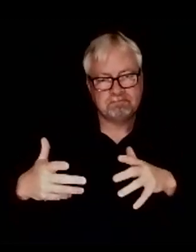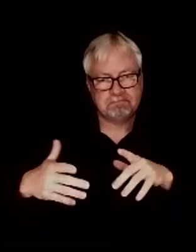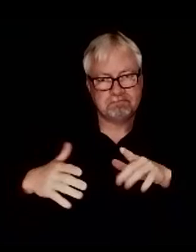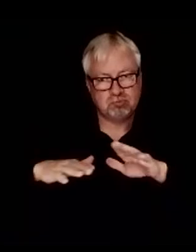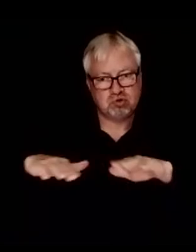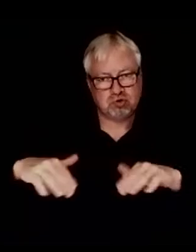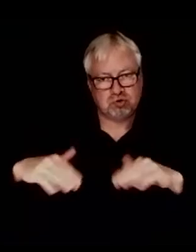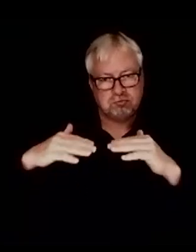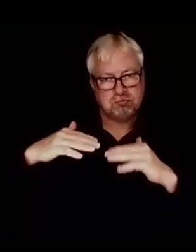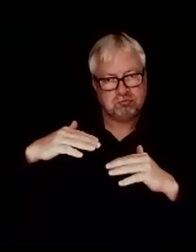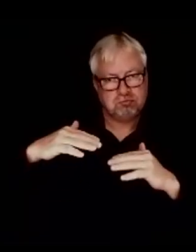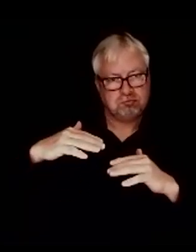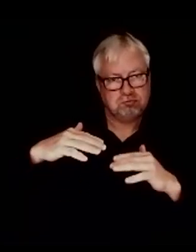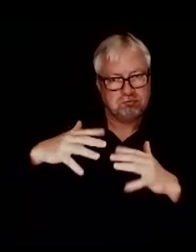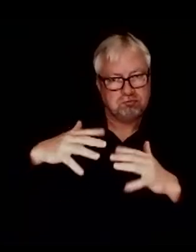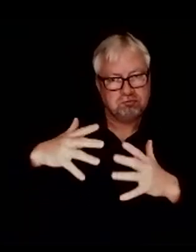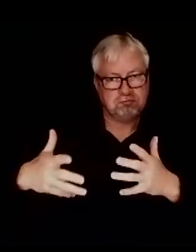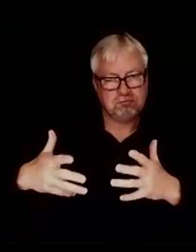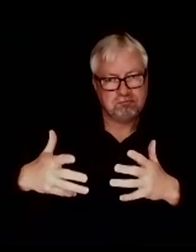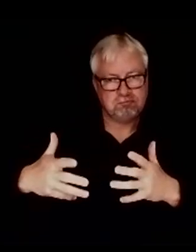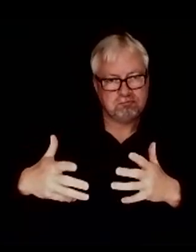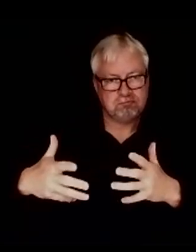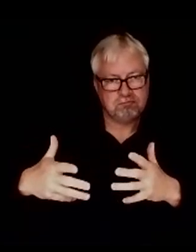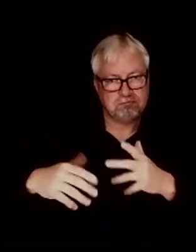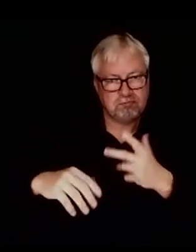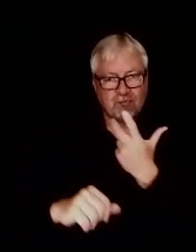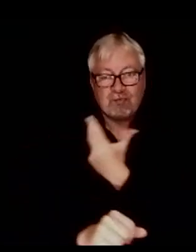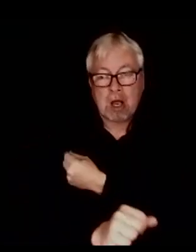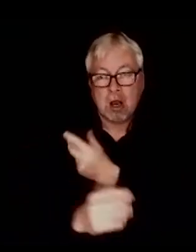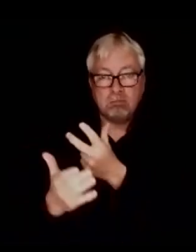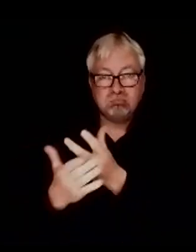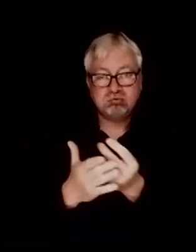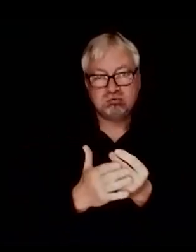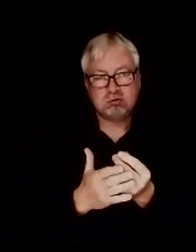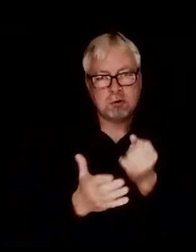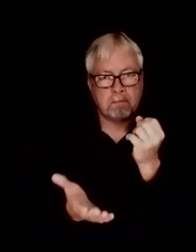younger ages until 2022.